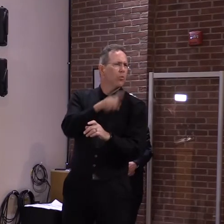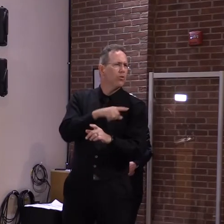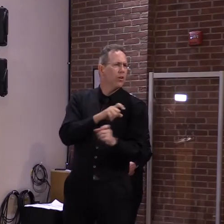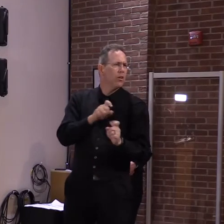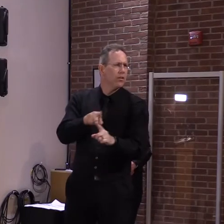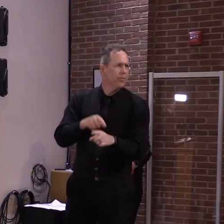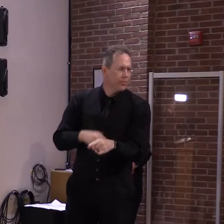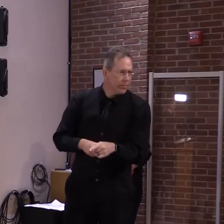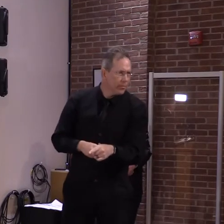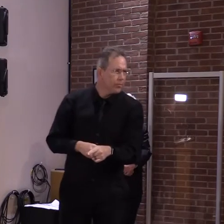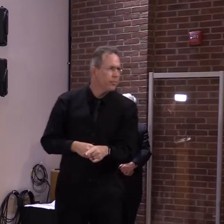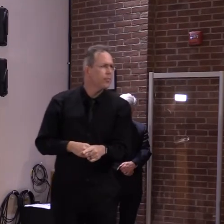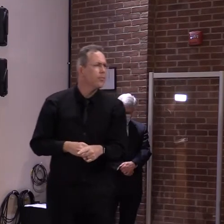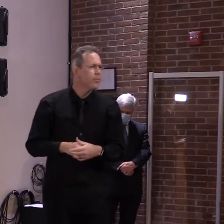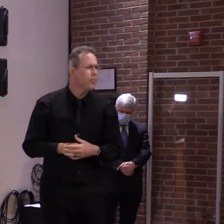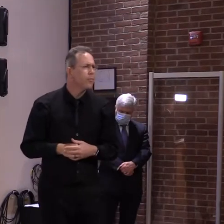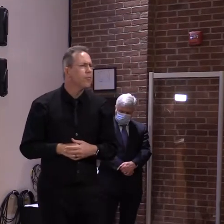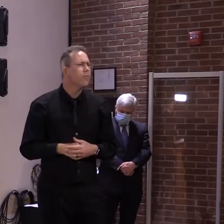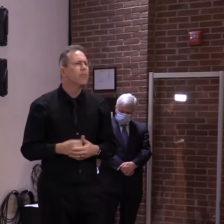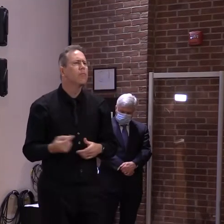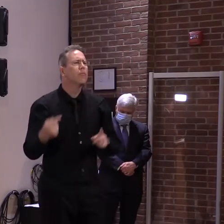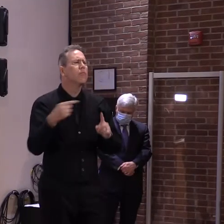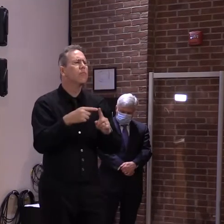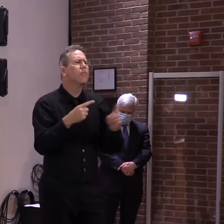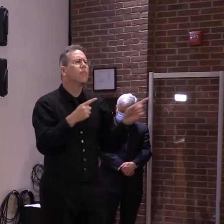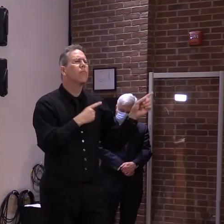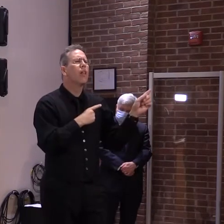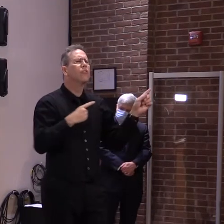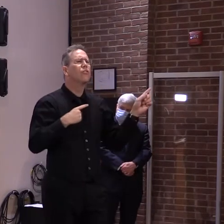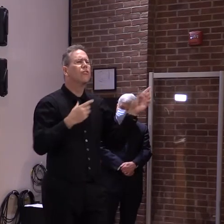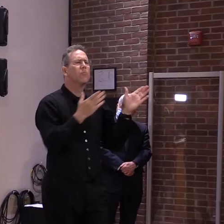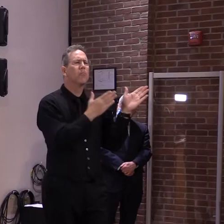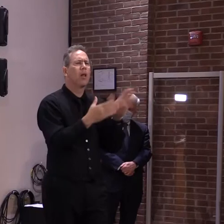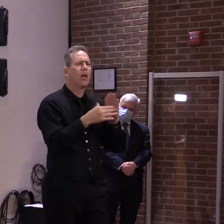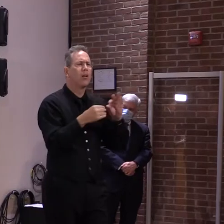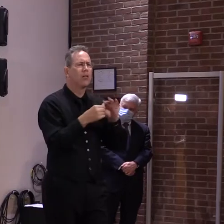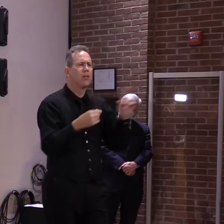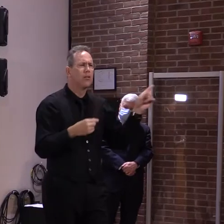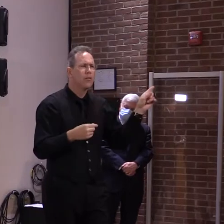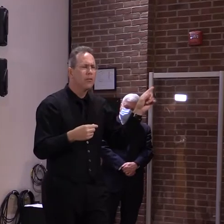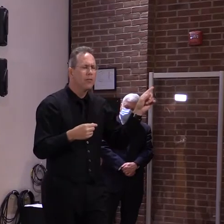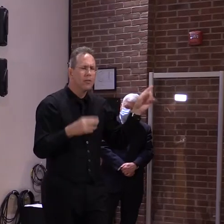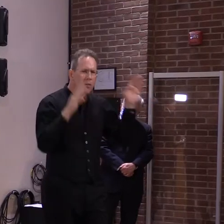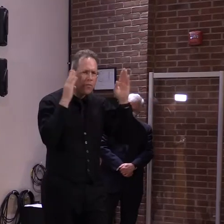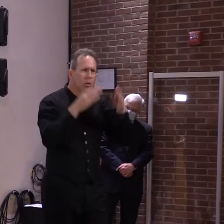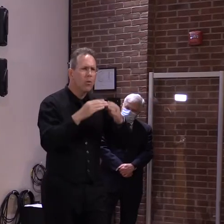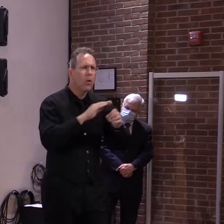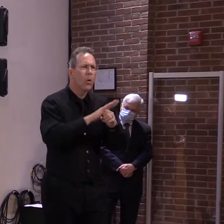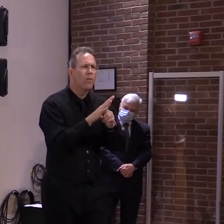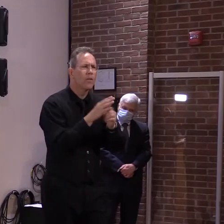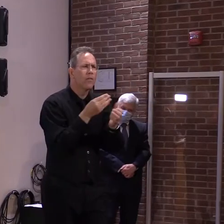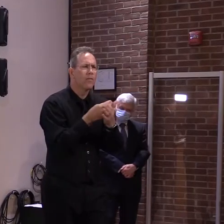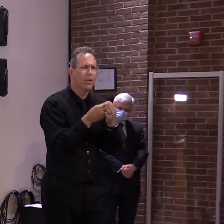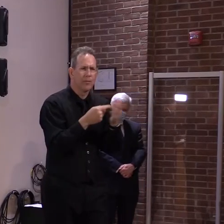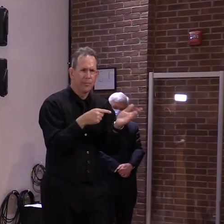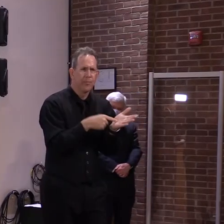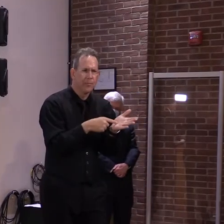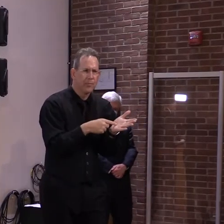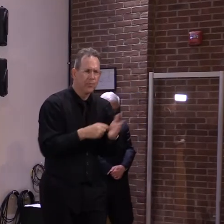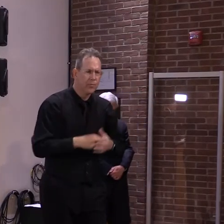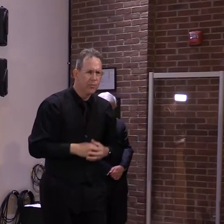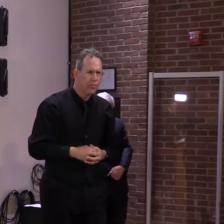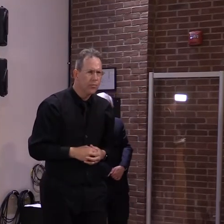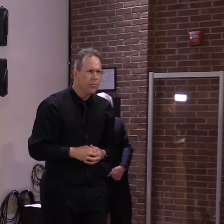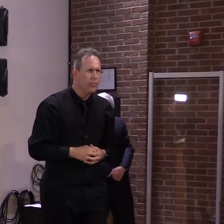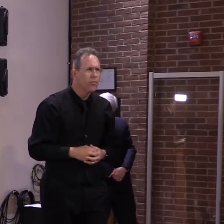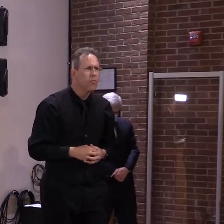plan for this year to try to focus primarily on COVID-related issues, but they were apparently straying afar.